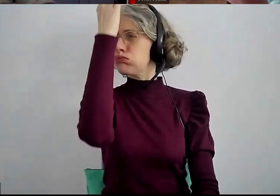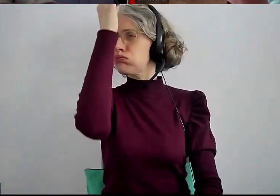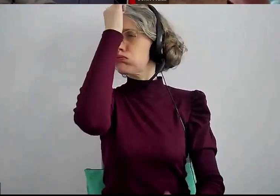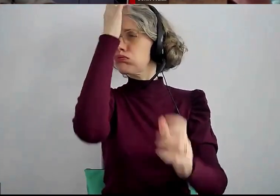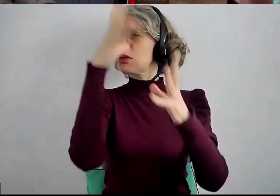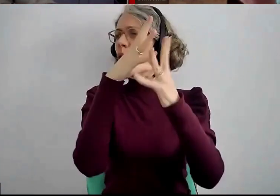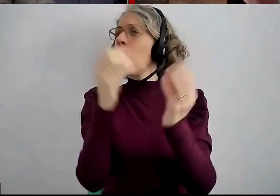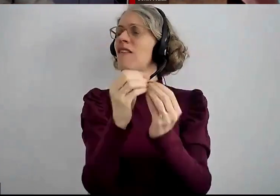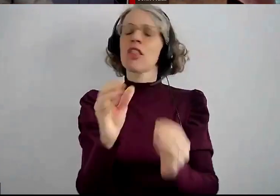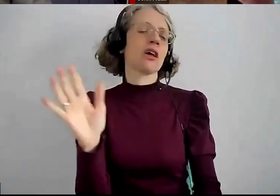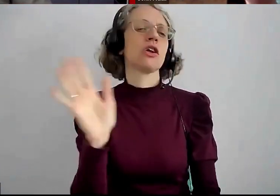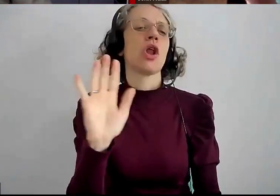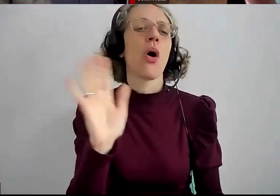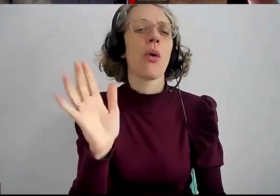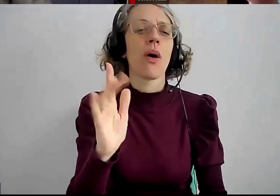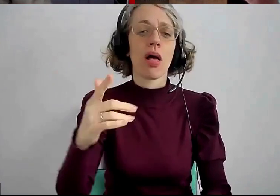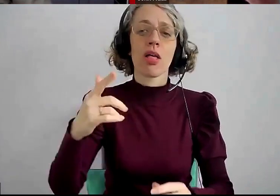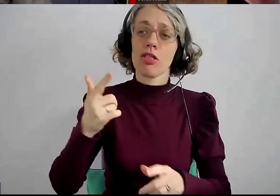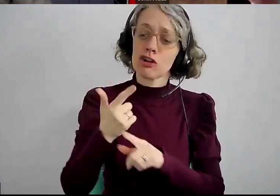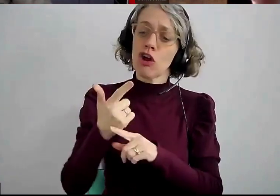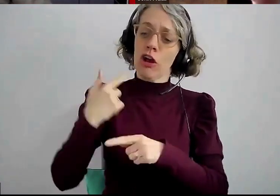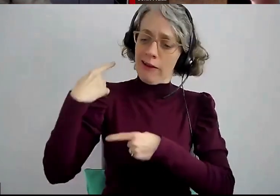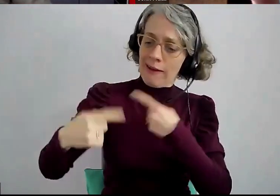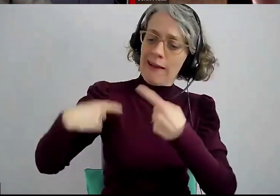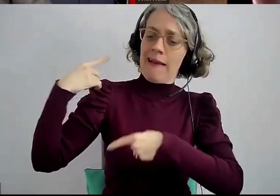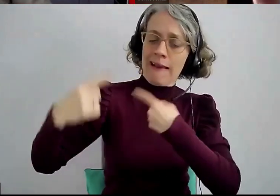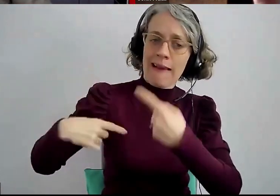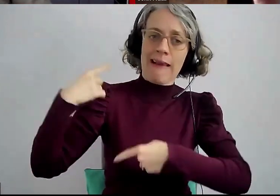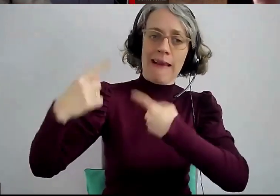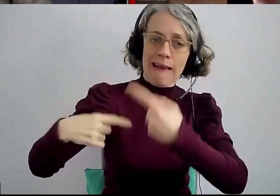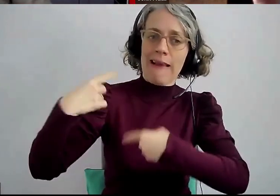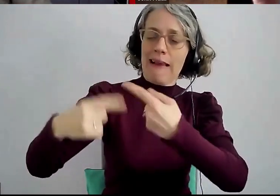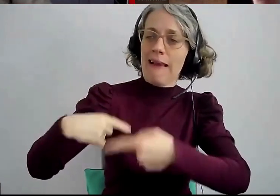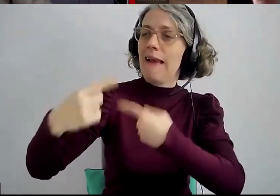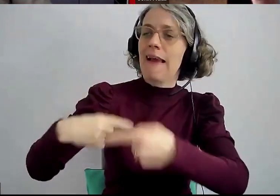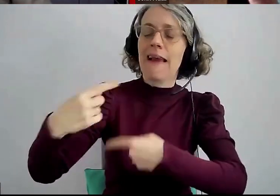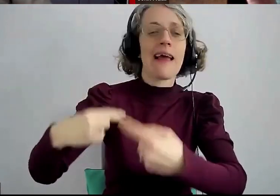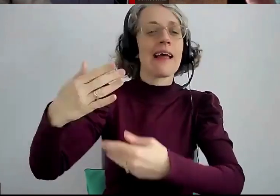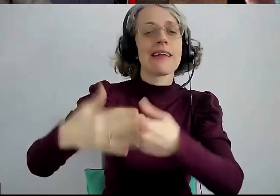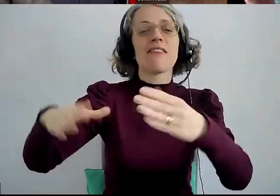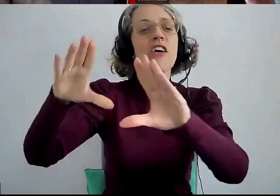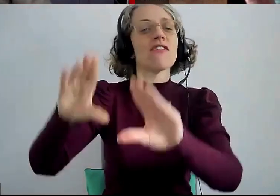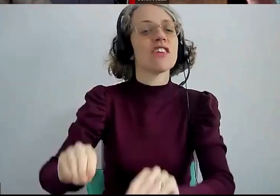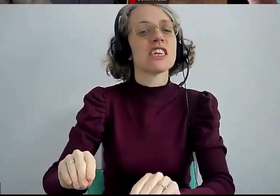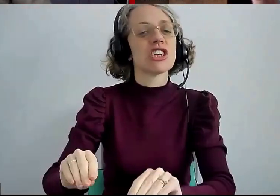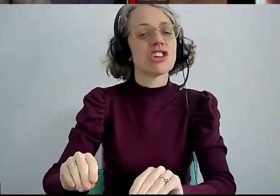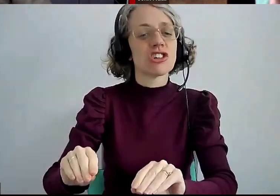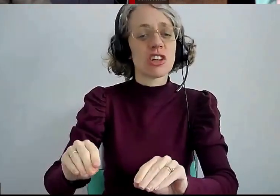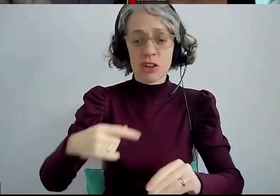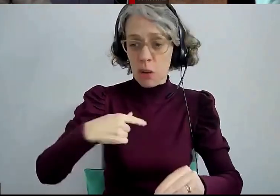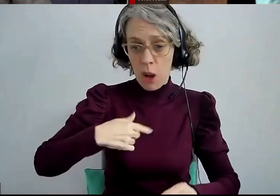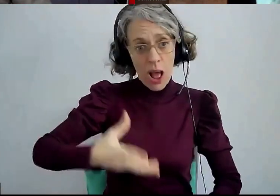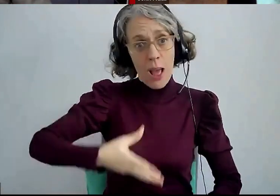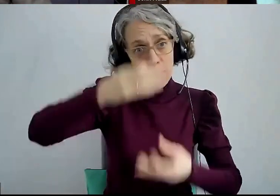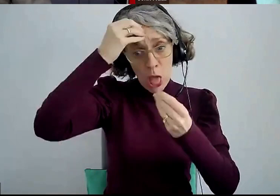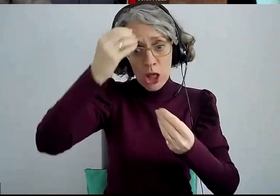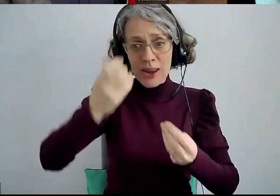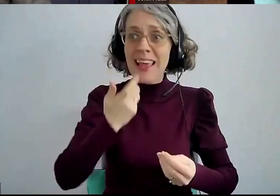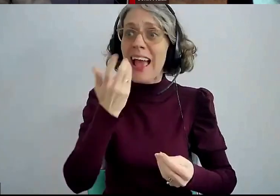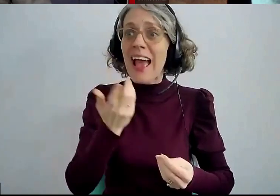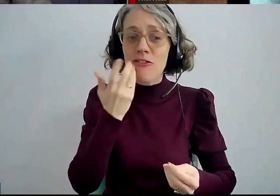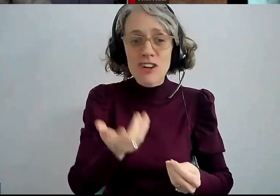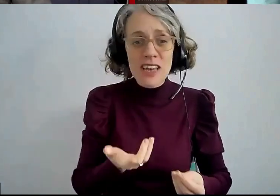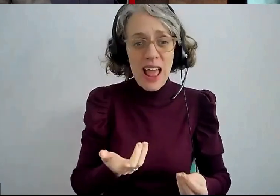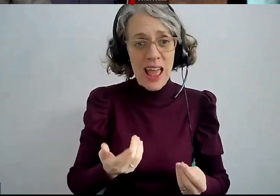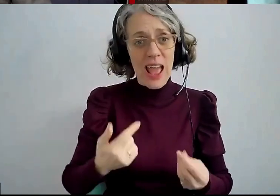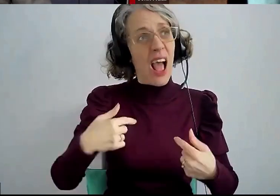journey. And I'm learning every day new things about leadership. I've been thinking